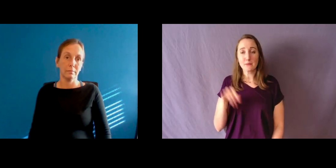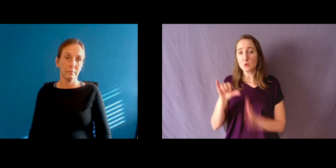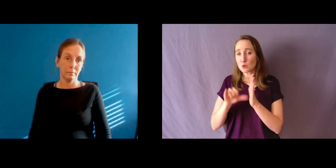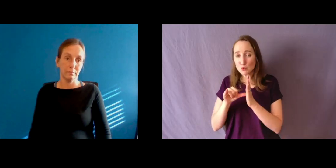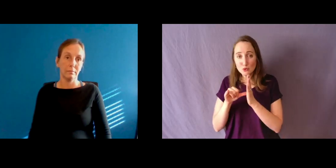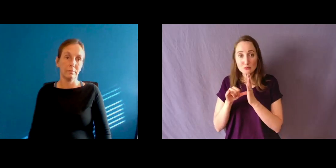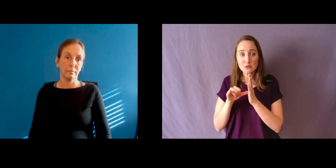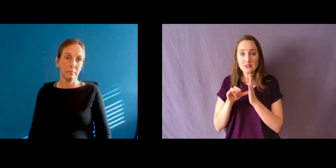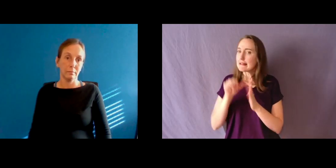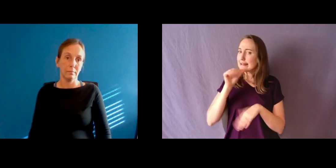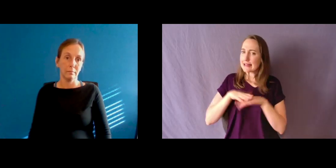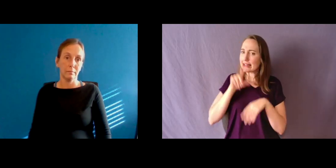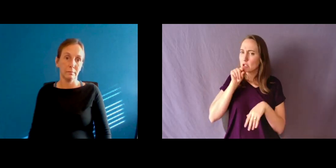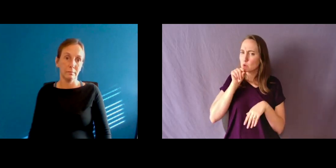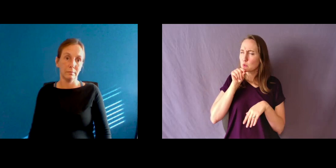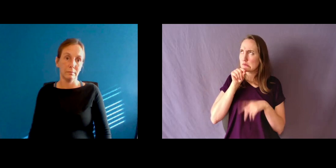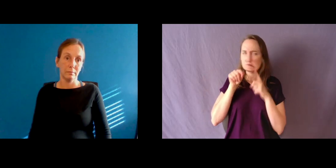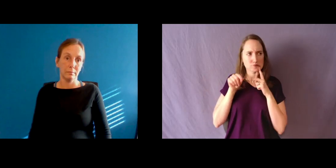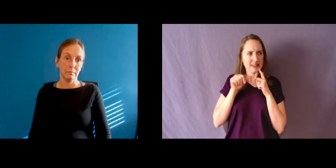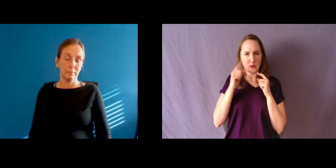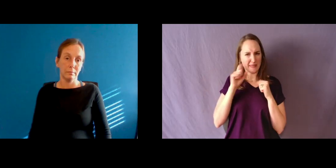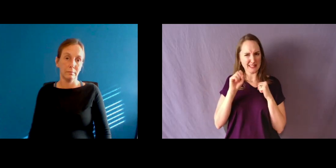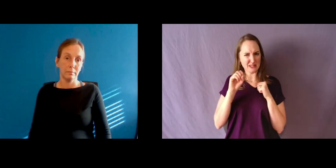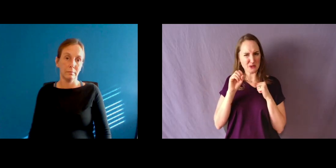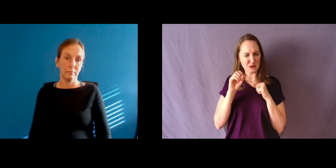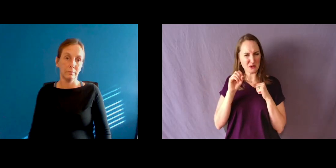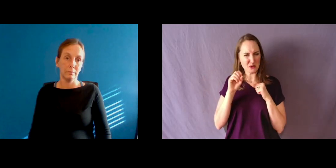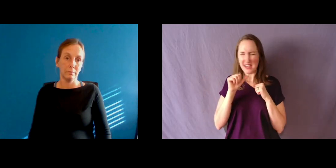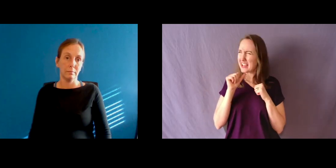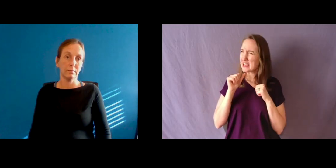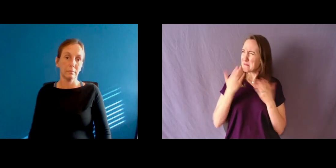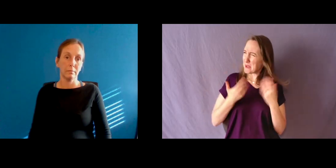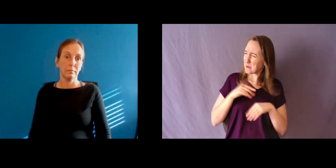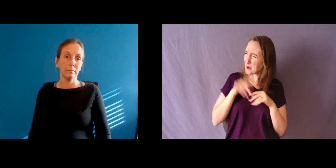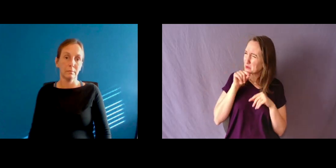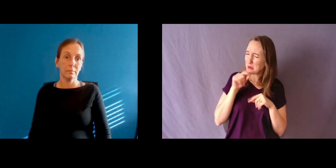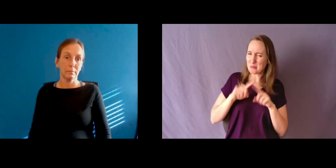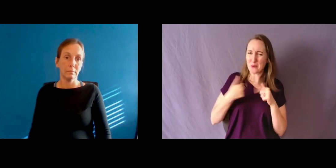YouTube. We're not on Twitter, I don't think. We might be, but I don't think we posted anything.